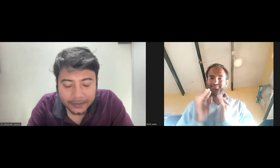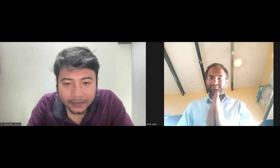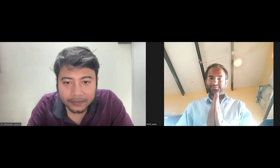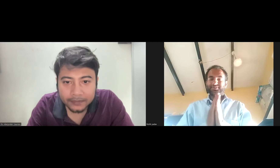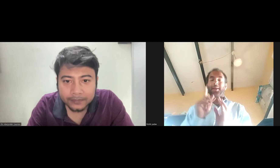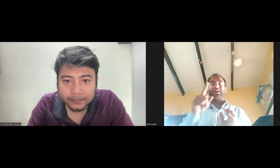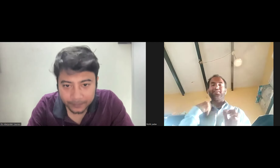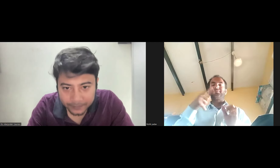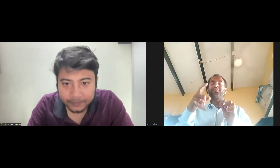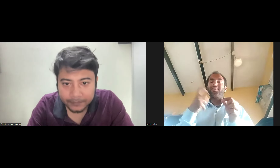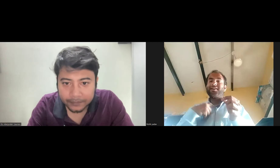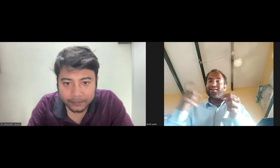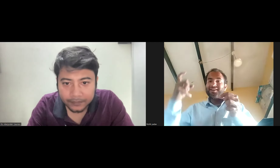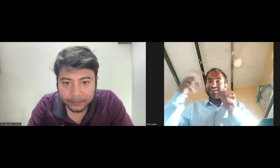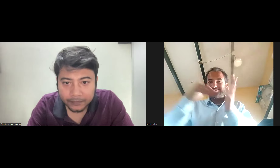Hare Krishna.